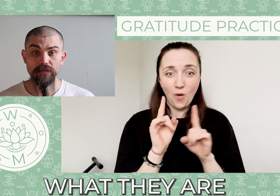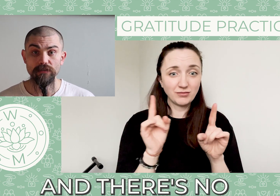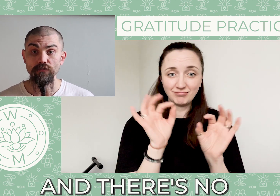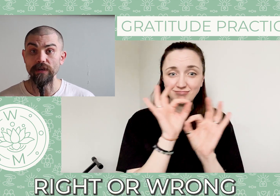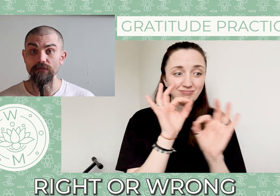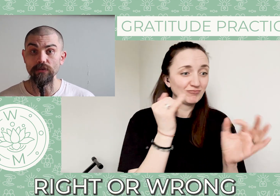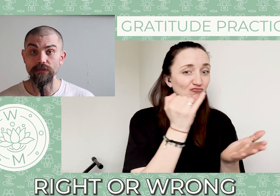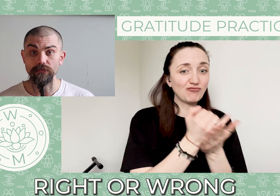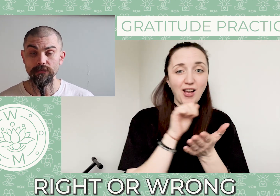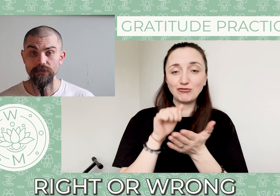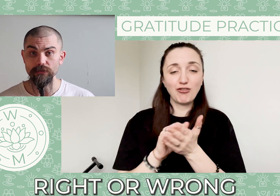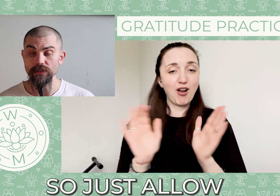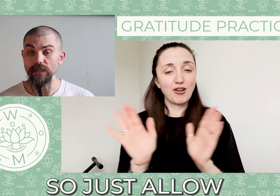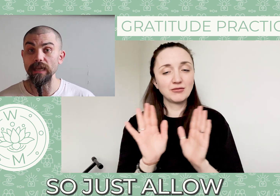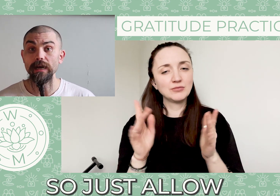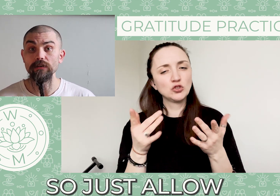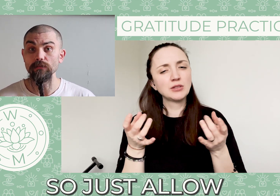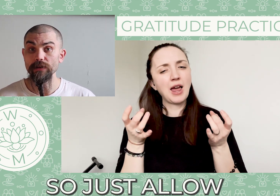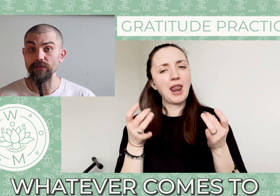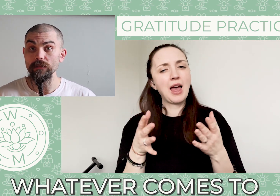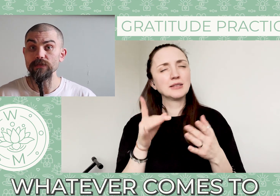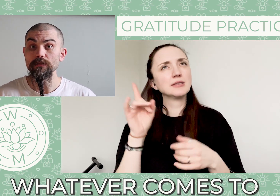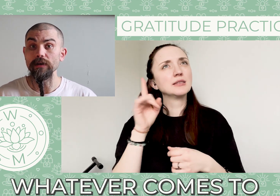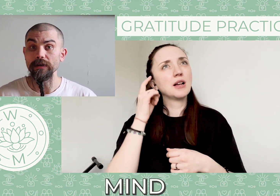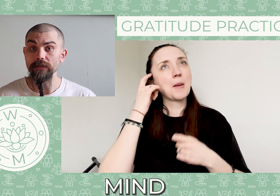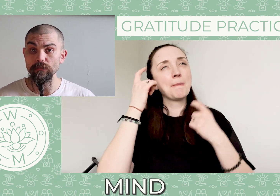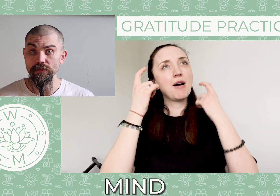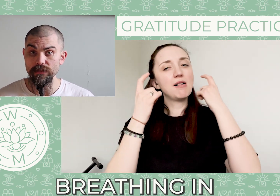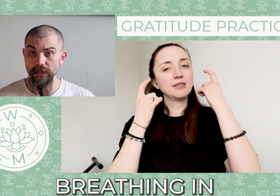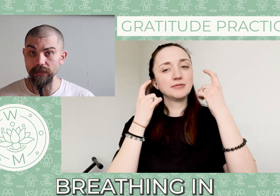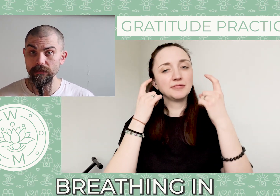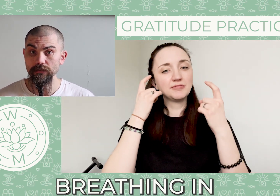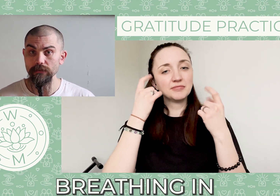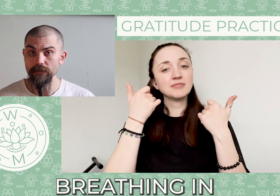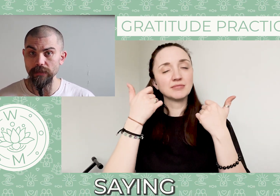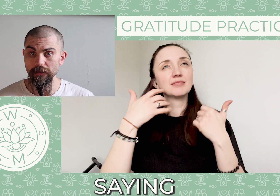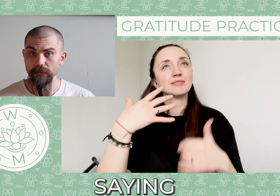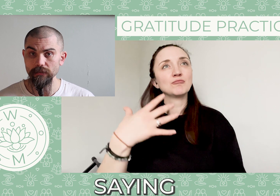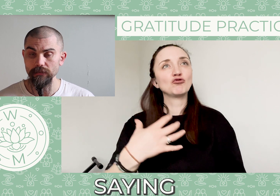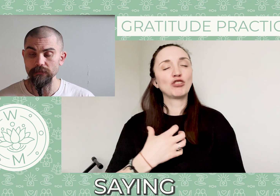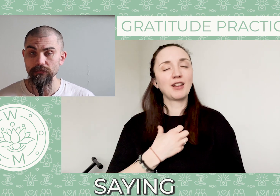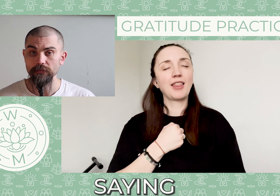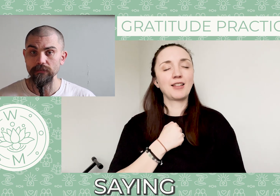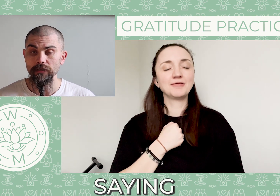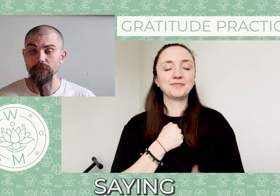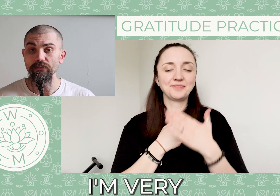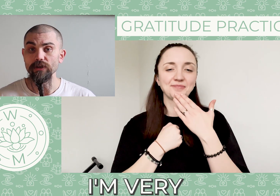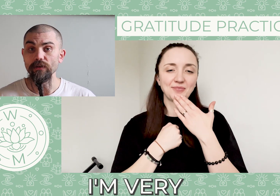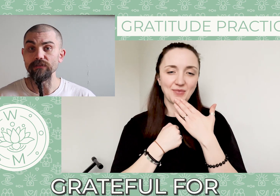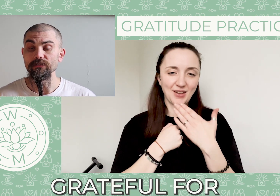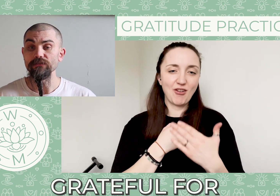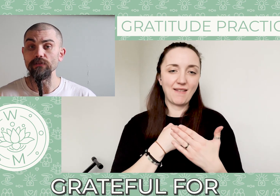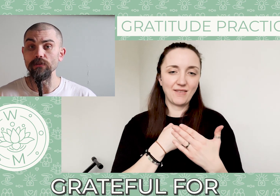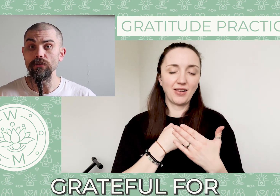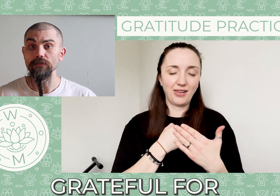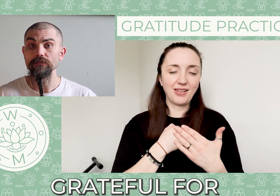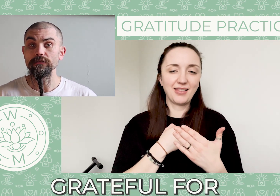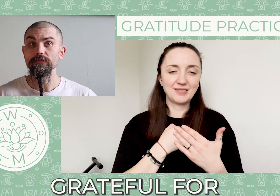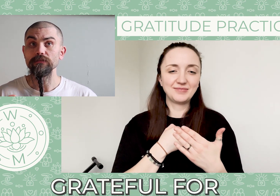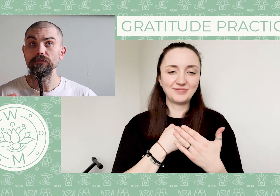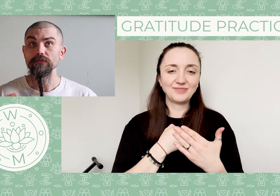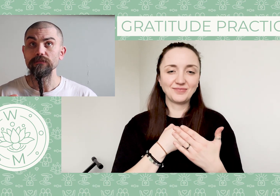what they are, there's no right and wrong. So just allow whatever comes to mind, breathing in, saying, I'm very grateful